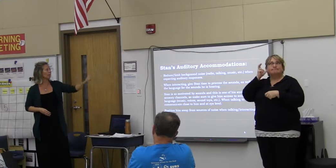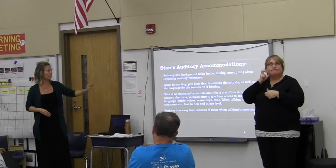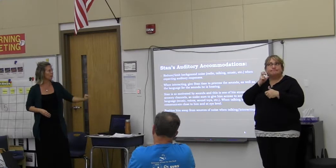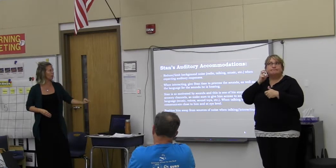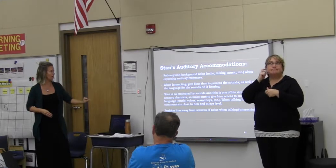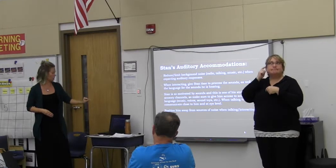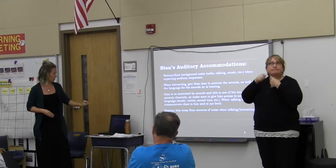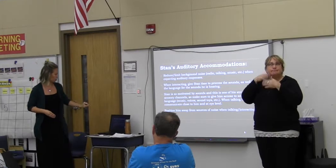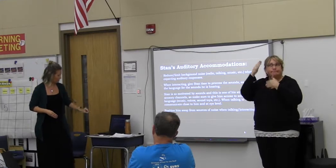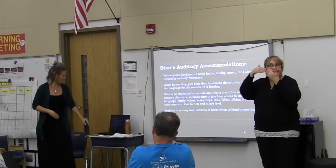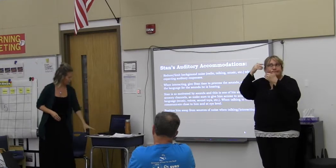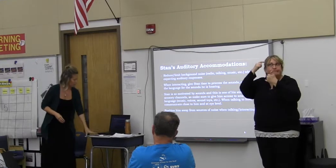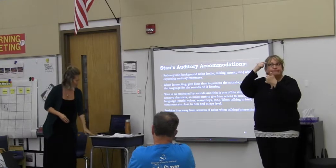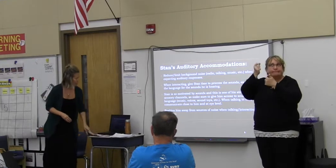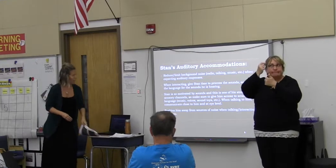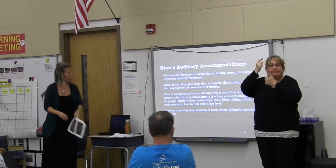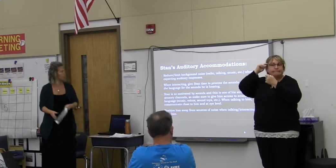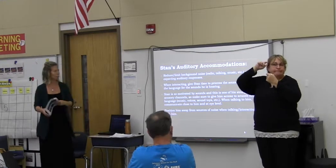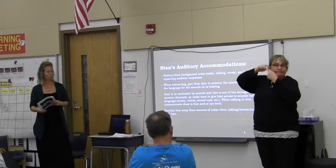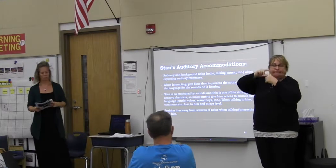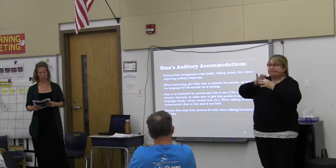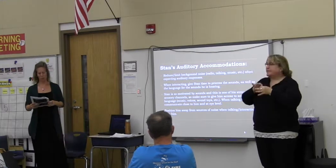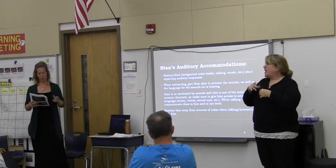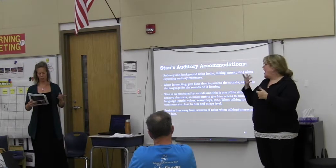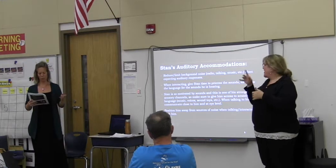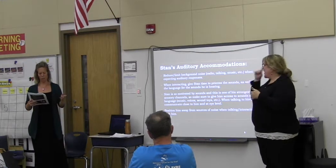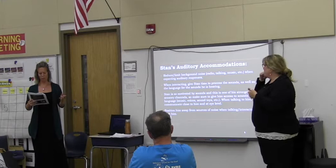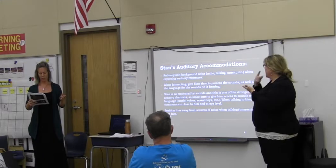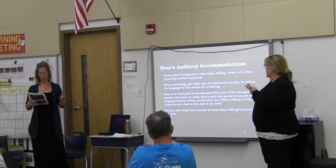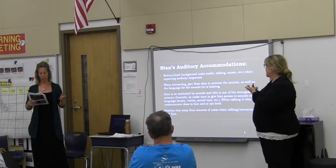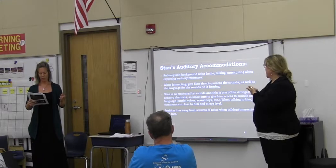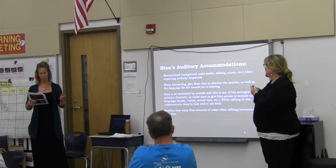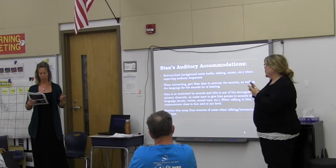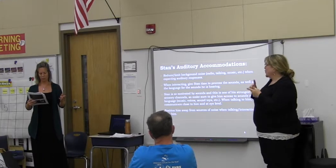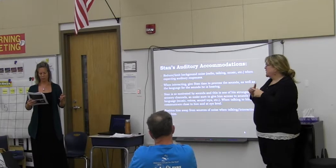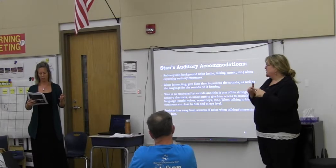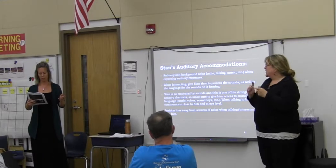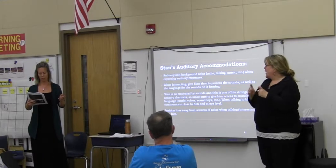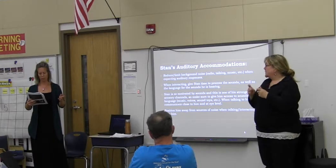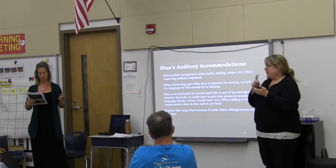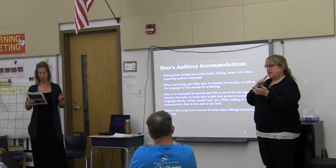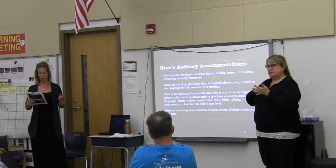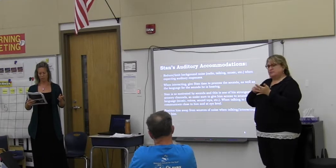Actually, we kind of already touched on all of these as far as accommodations.